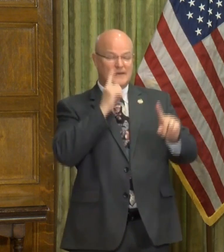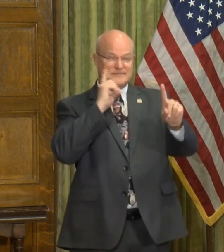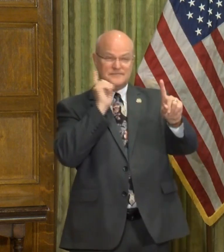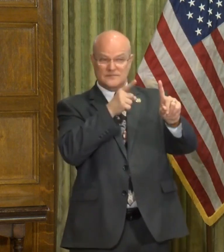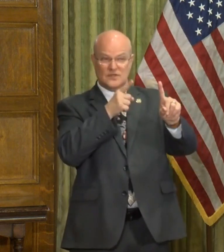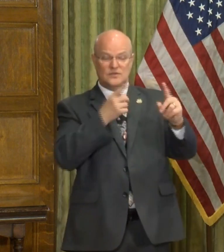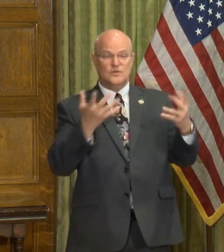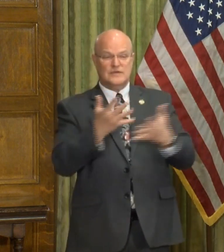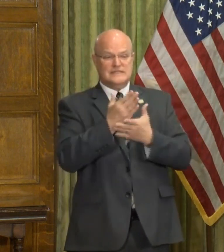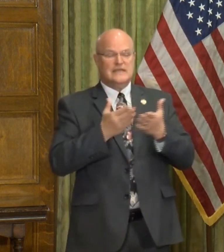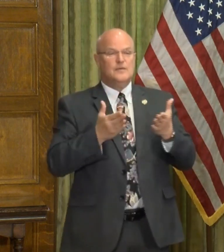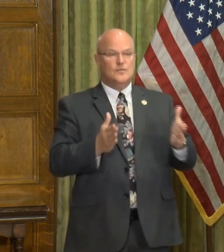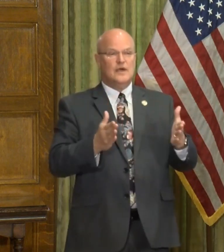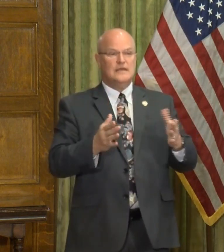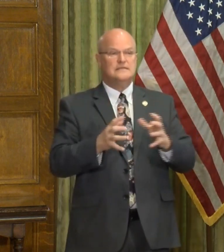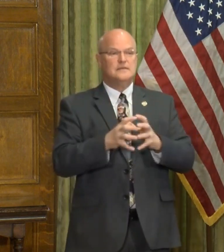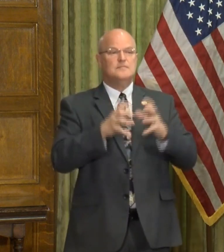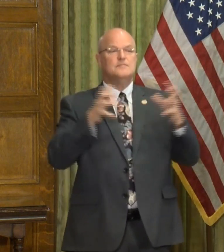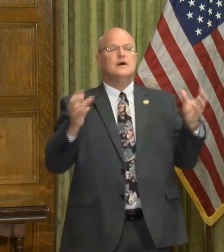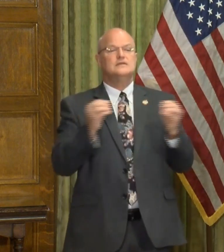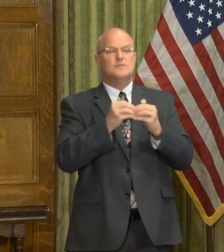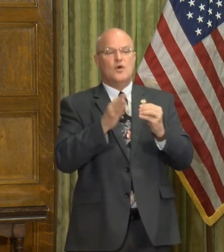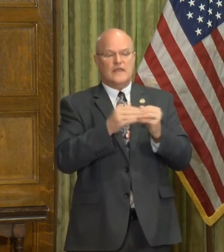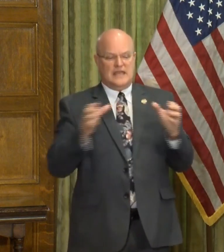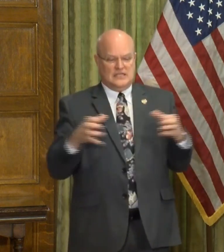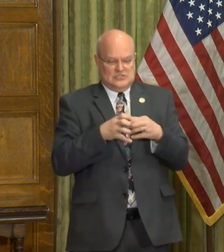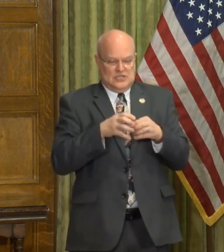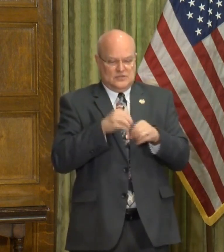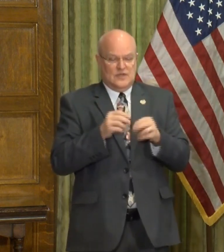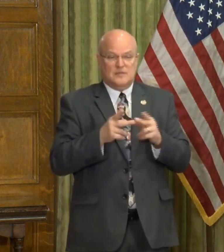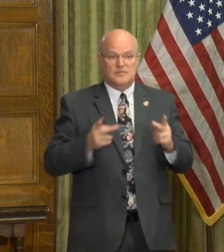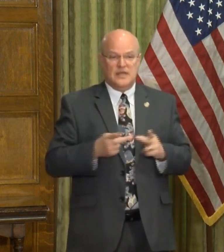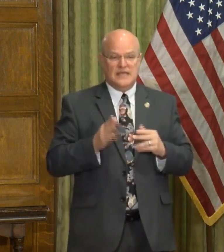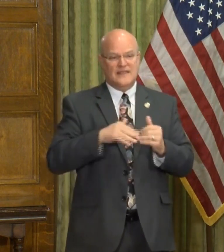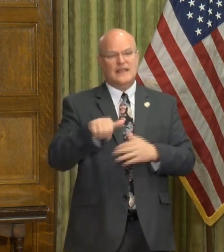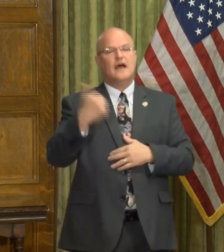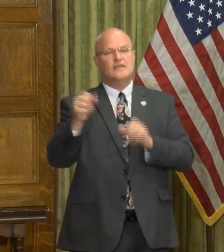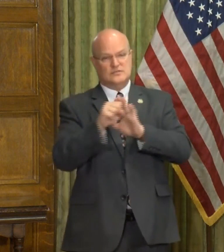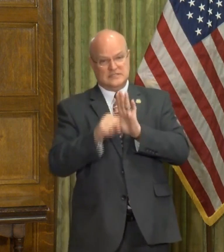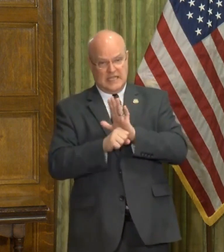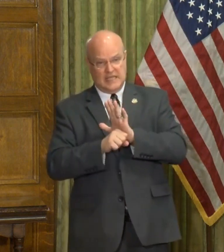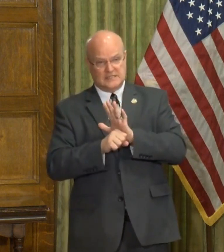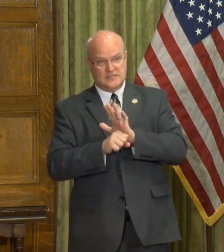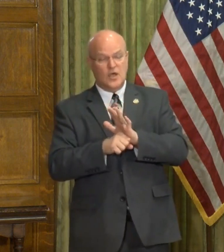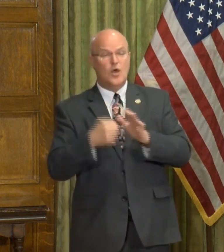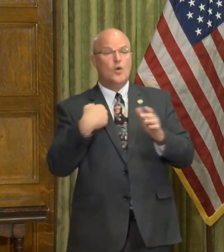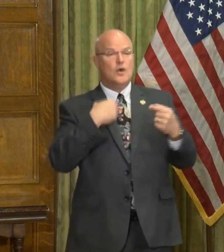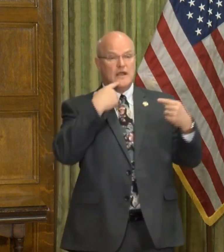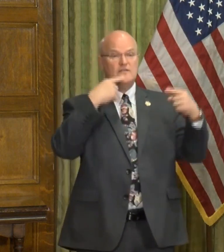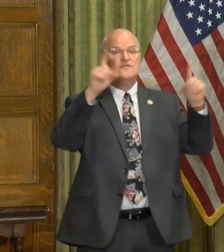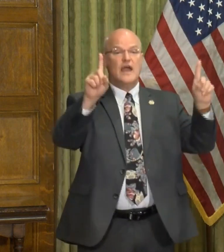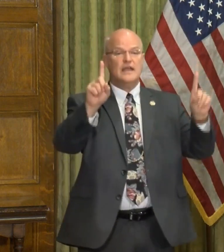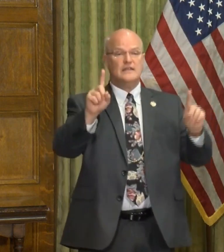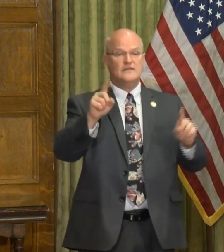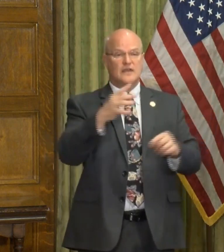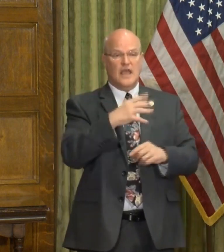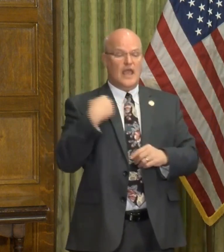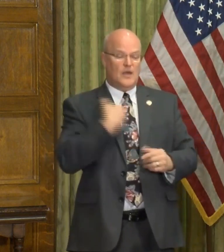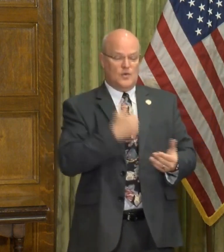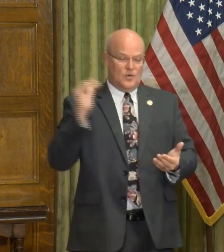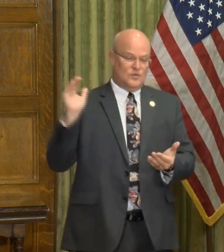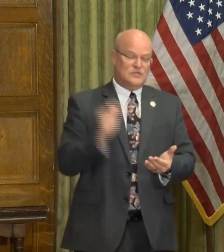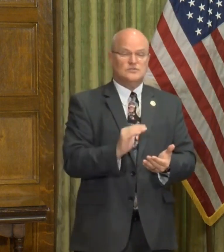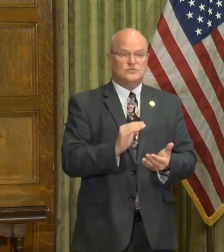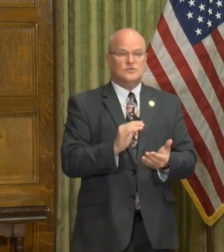Our targeted response in some ways is doing much more than a shelter in place in other states. So we're being effective, and